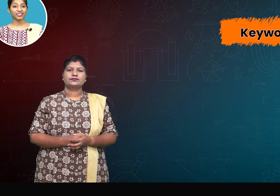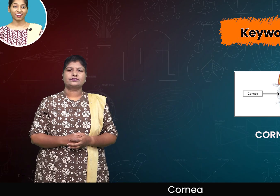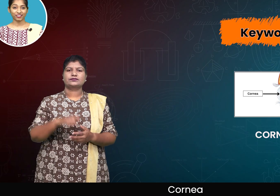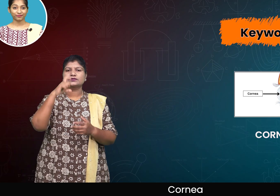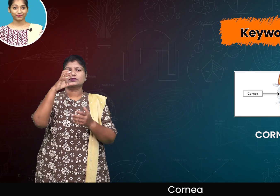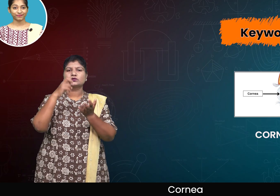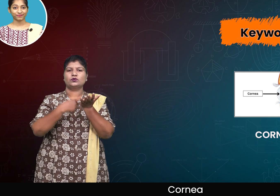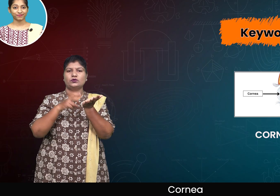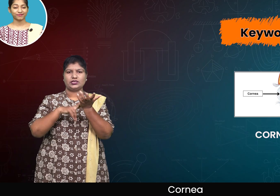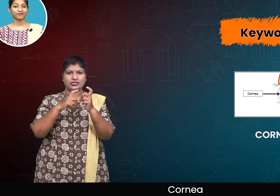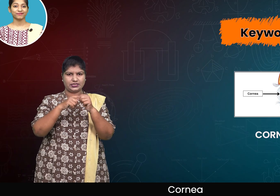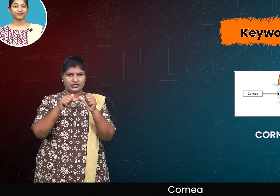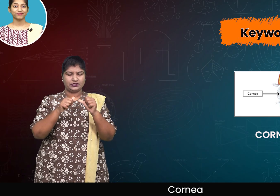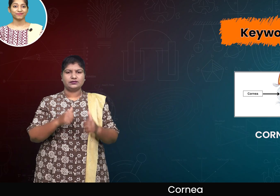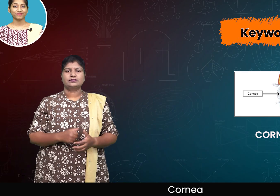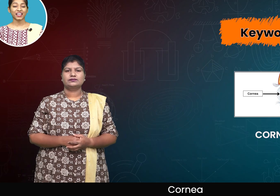cornea,